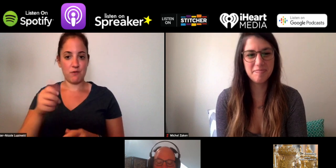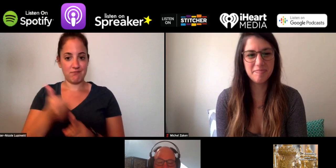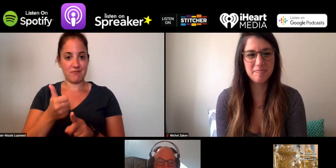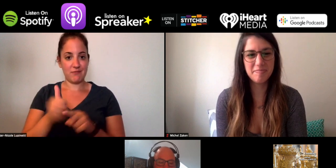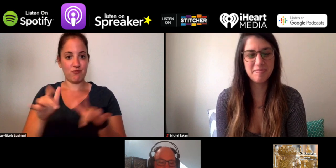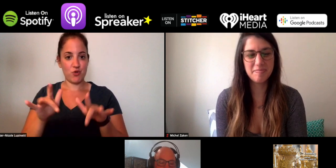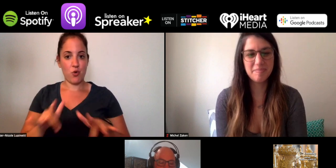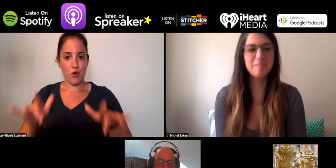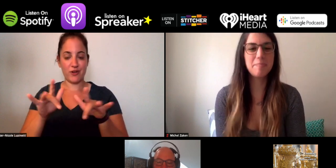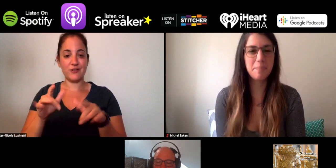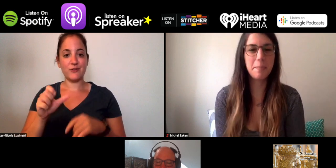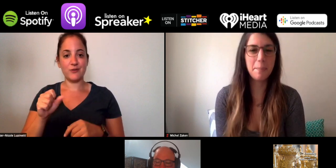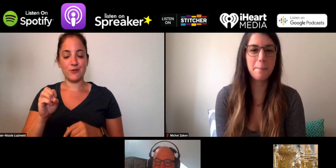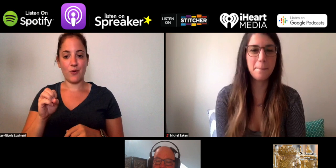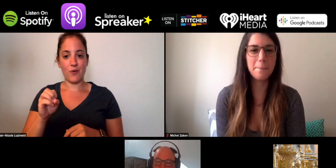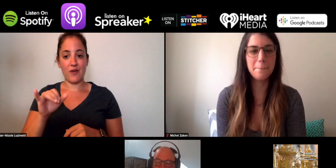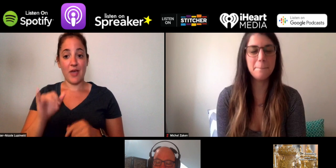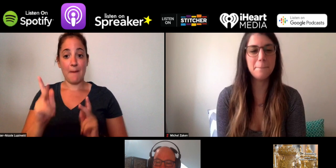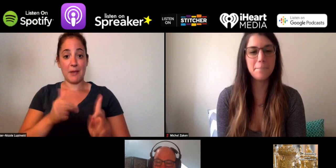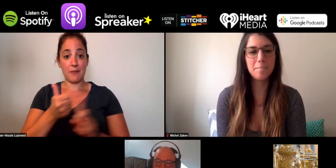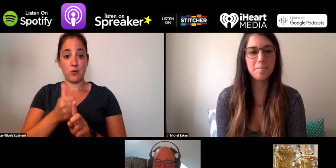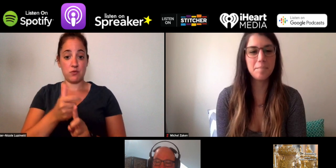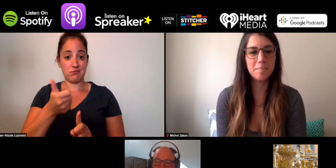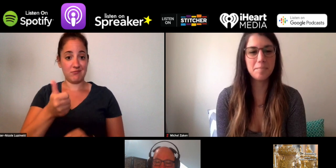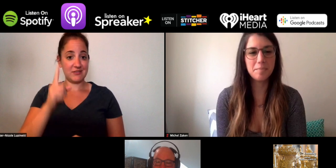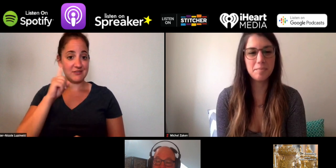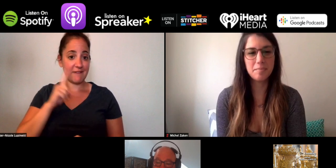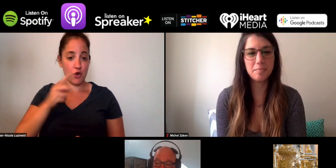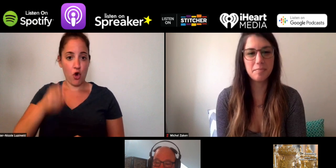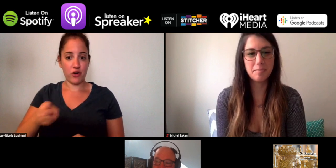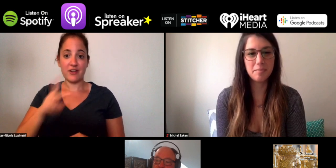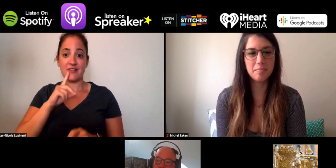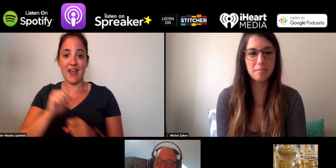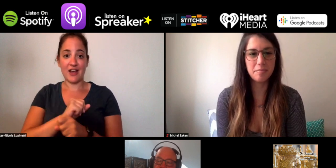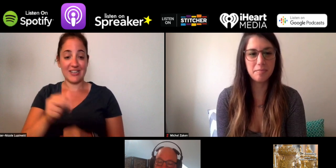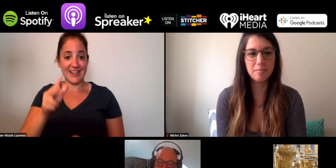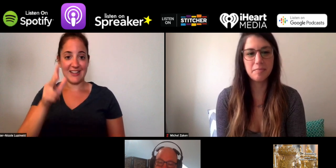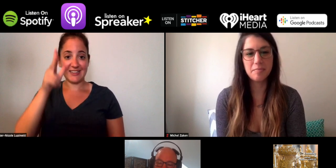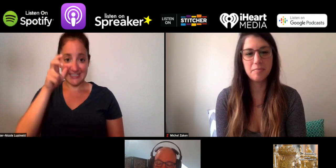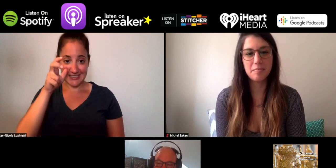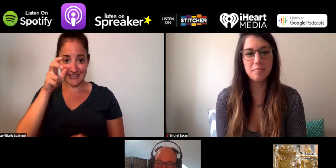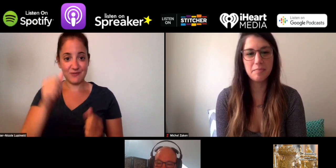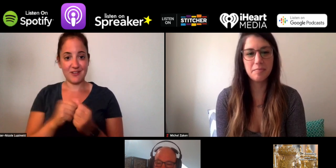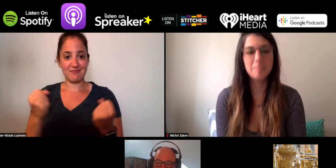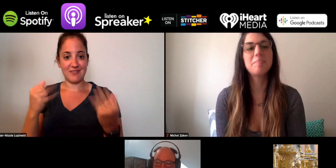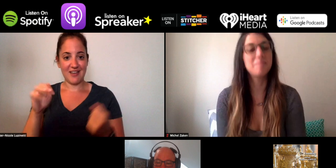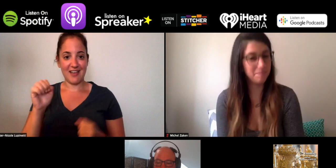recorded so that people who are deaf and hard of hearing can listen with ASL.